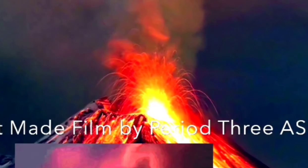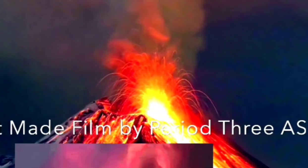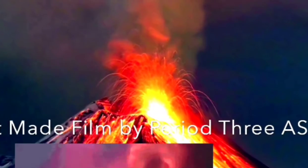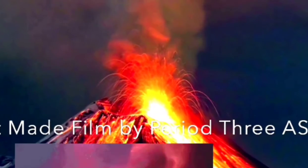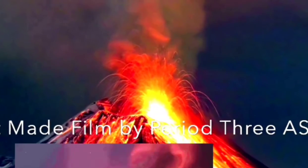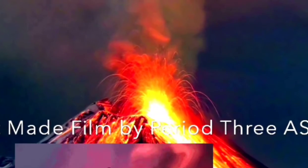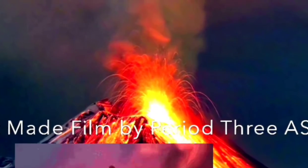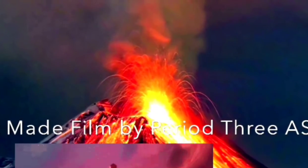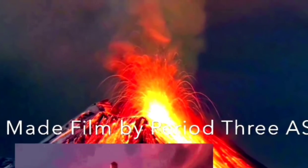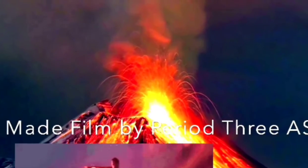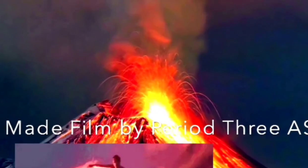We'll be right back.